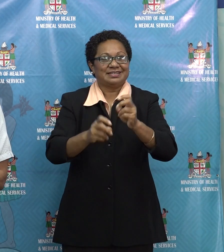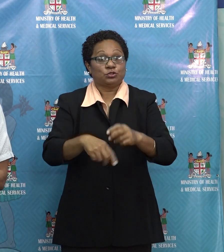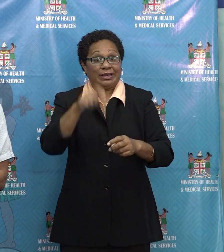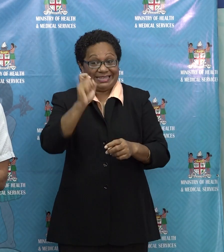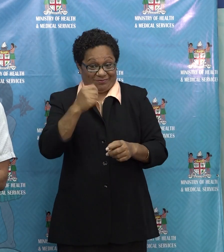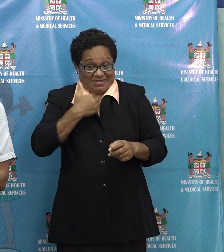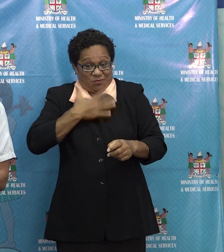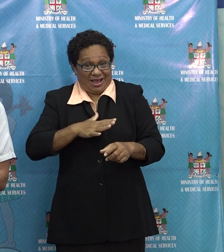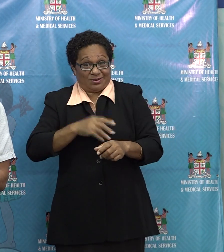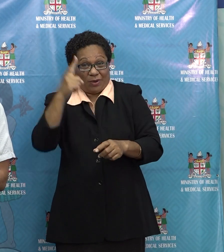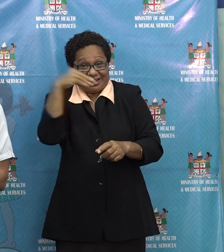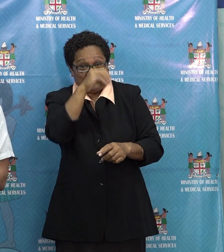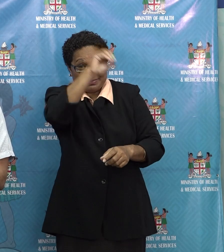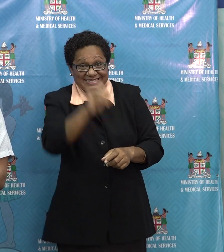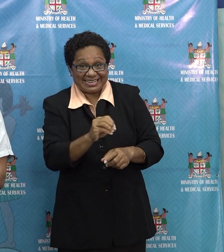100% work,